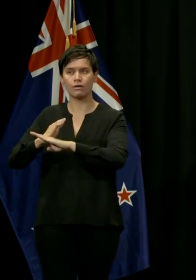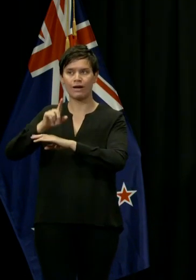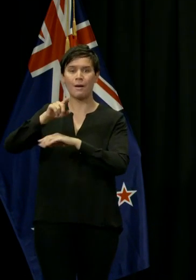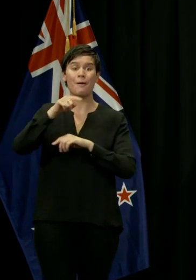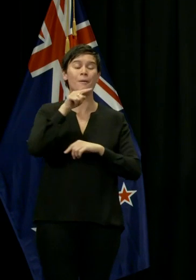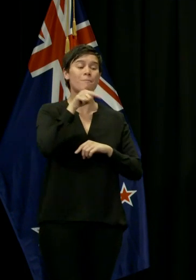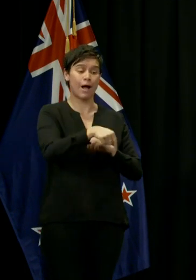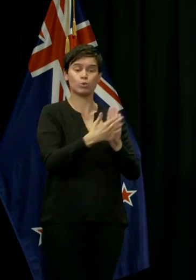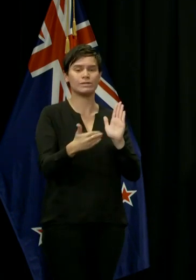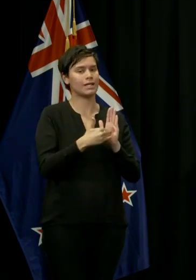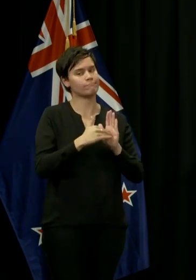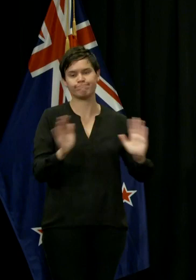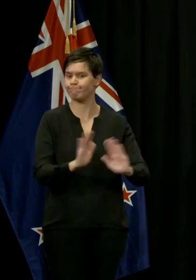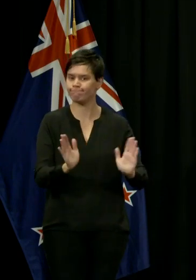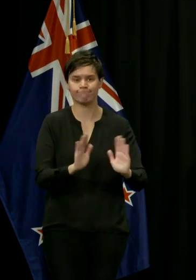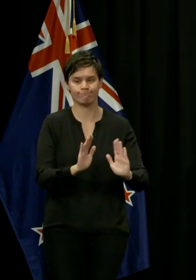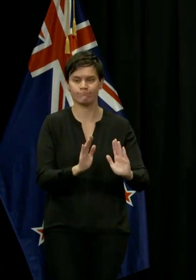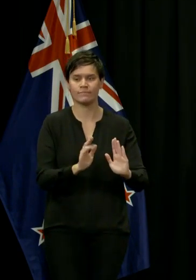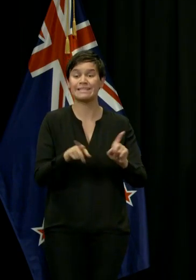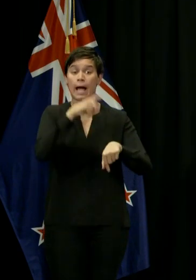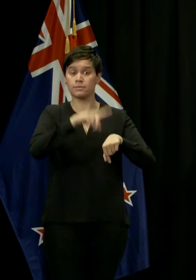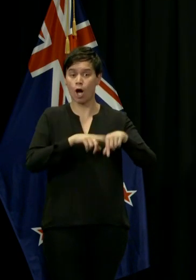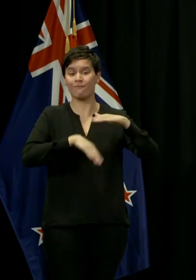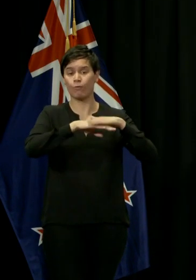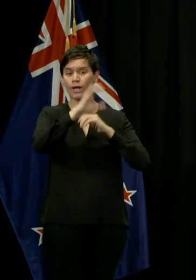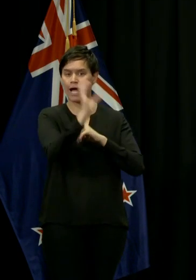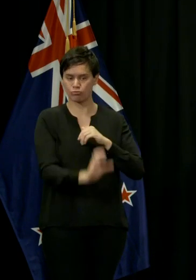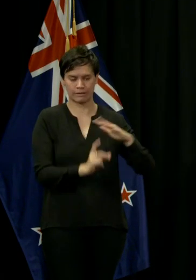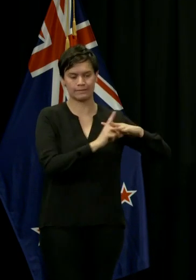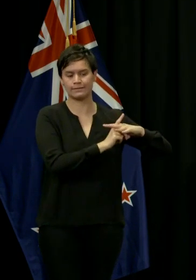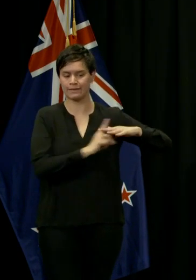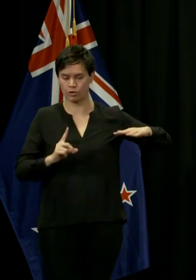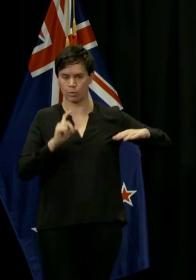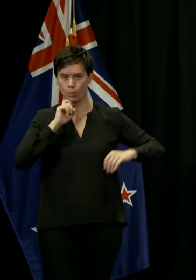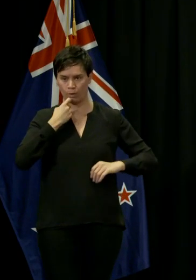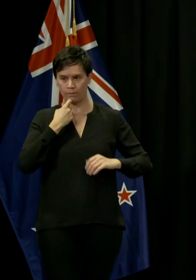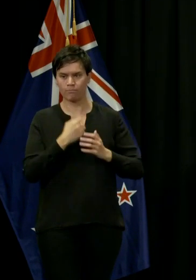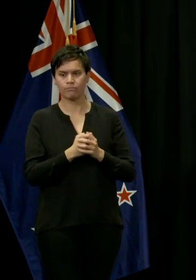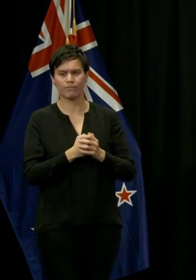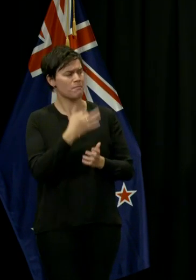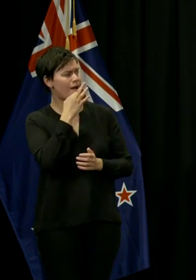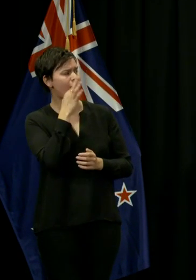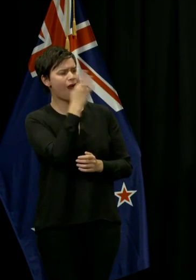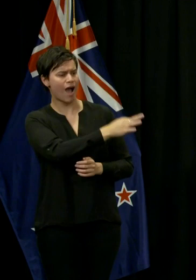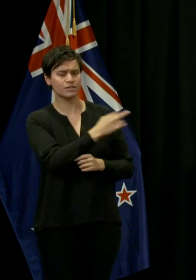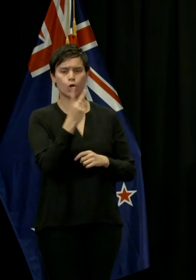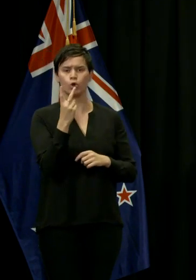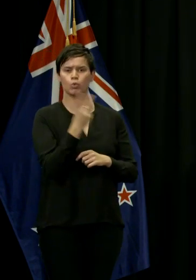in self-isolation. Just logistically, your business support package has jumped from about 12.1 billion to